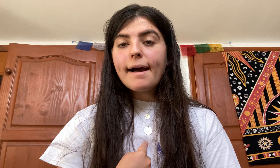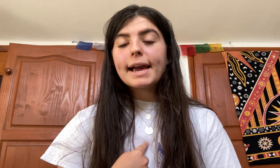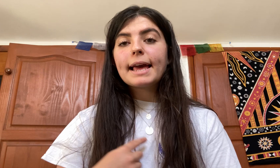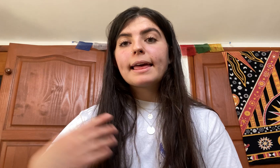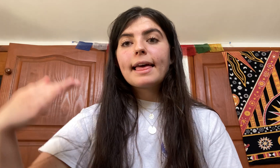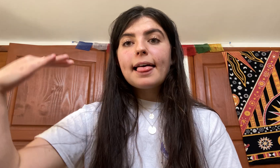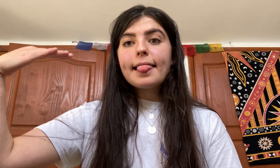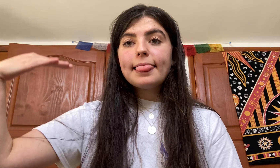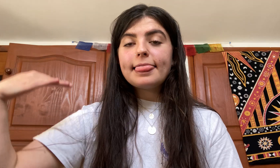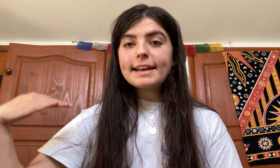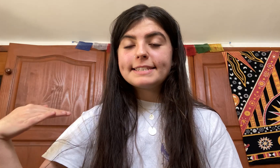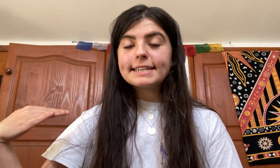my little